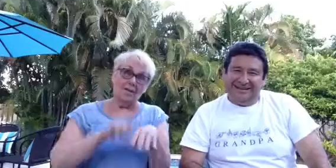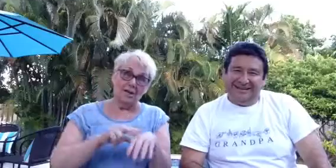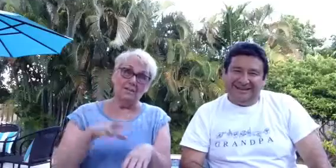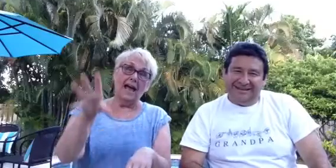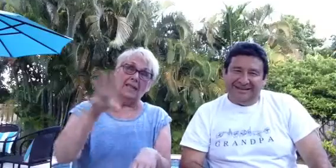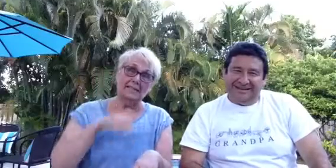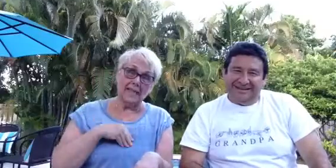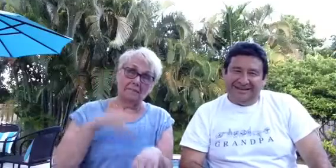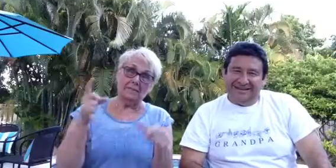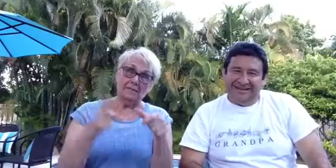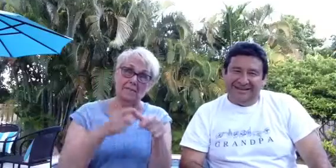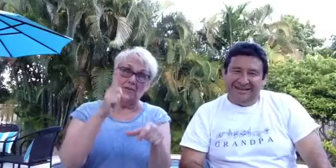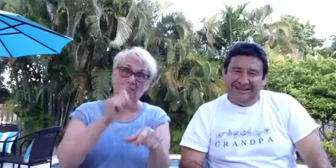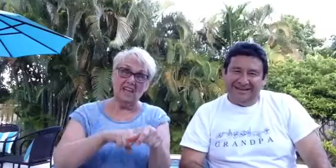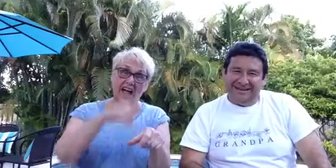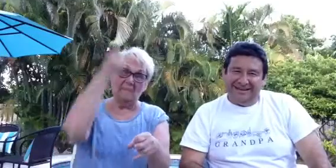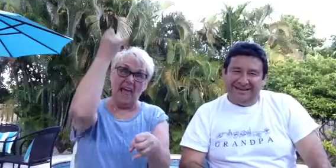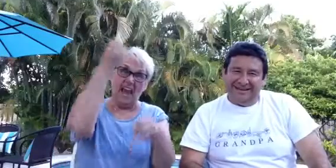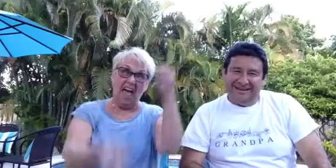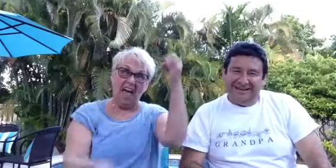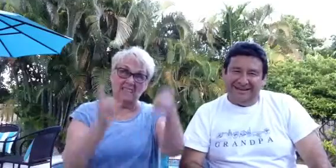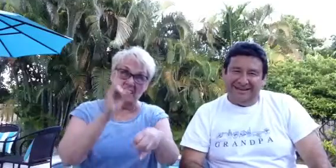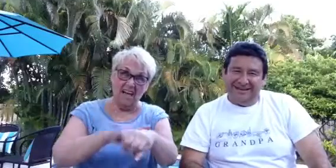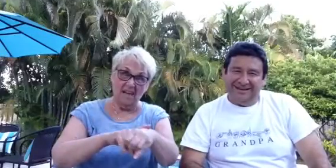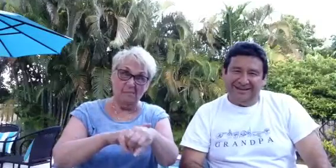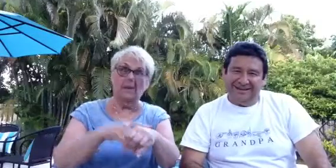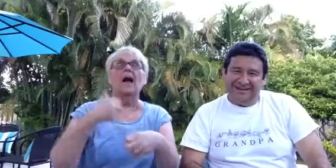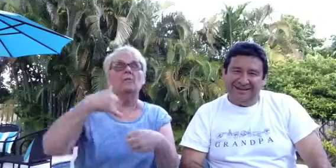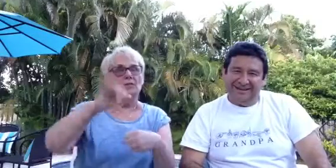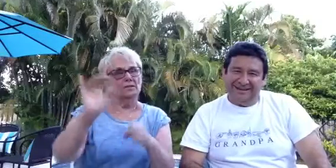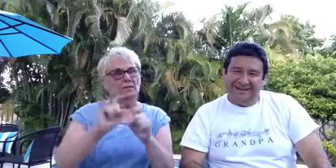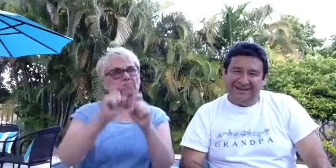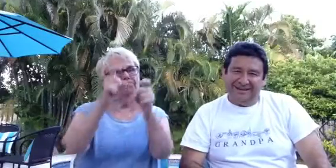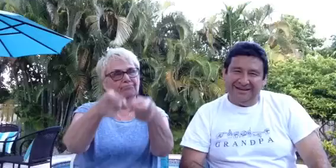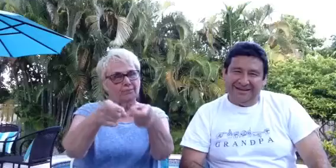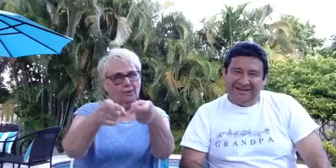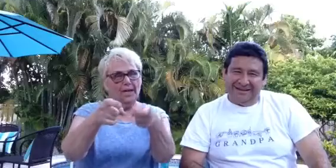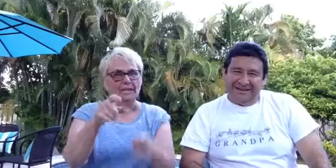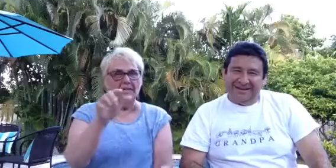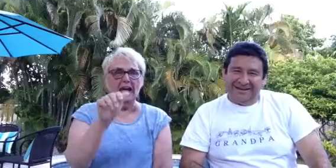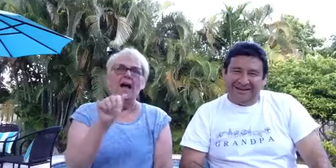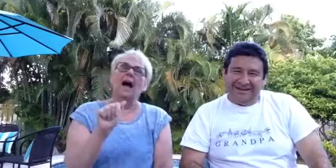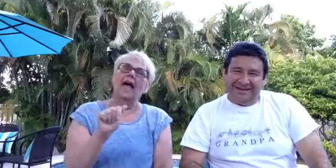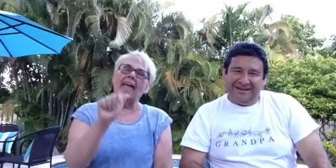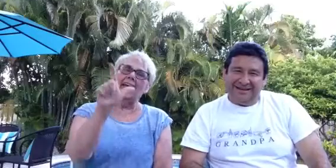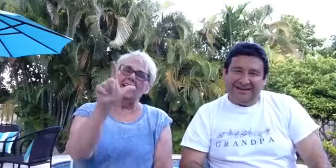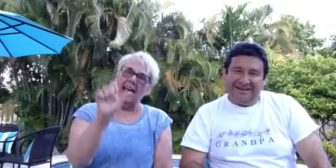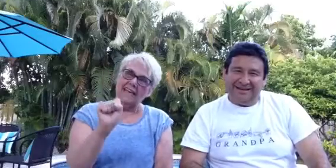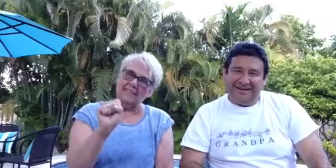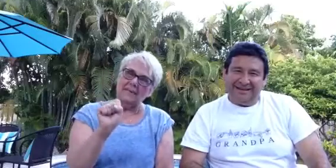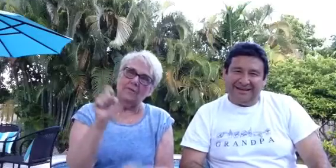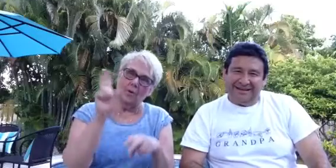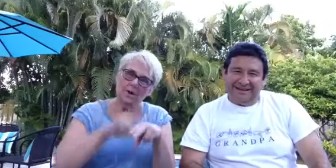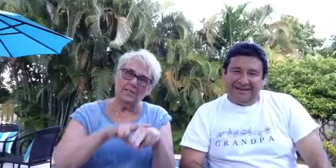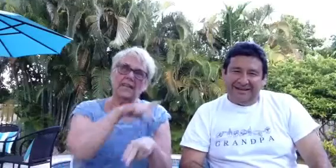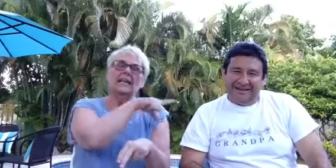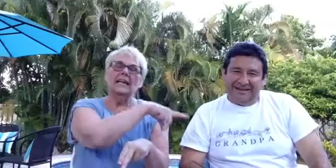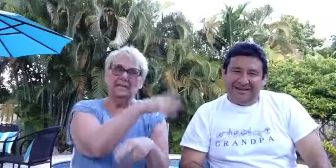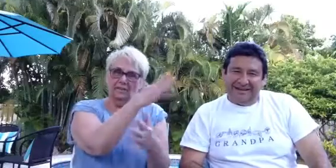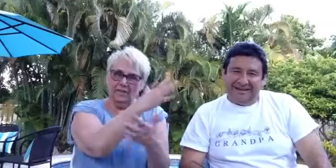course, I accept. It's my first time and last time, but I will still donate to ALS, of course. He